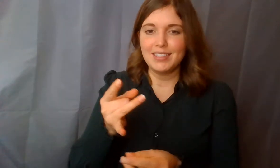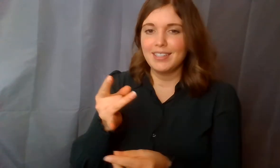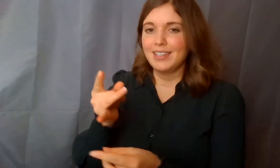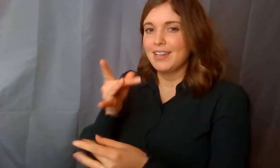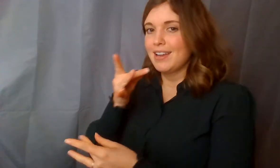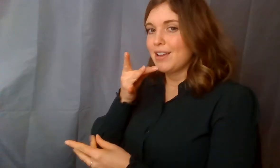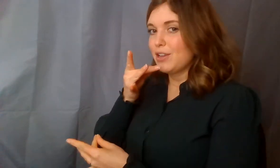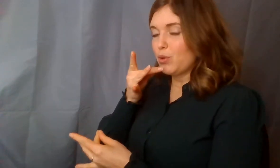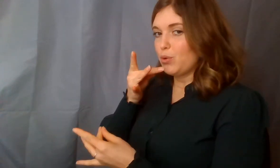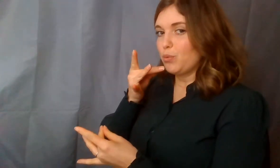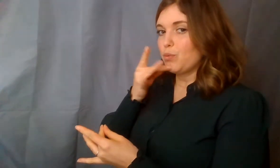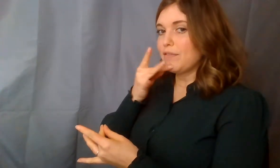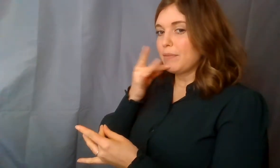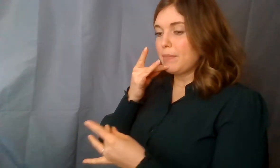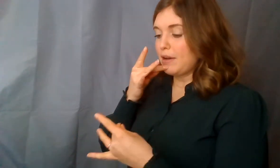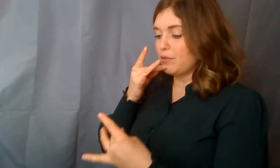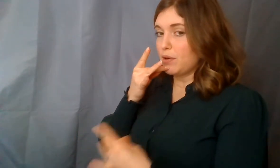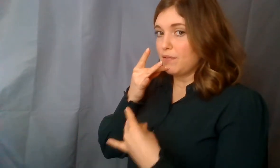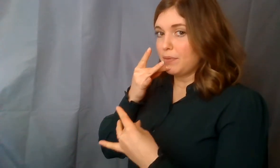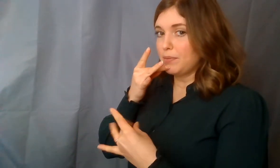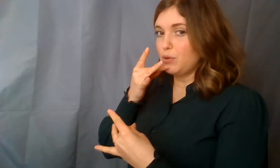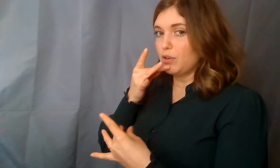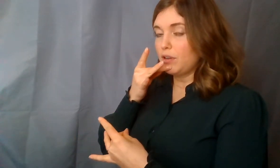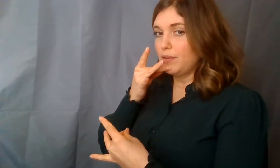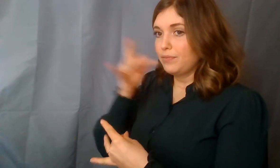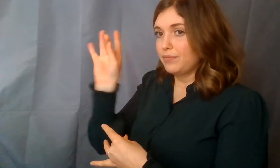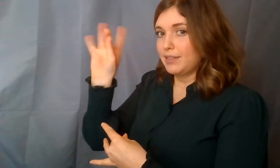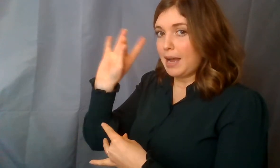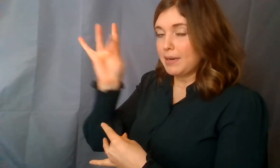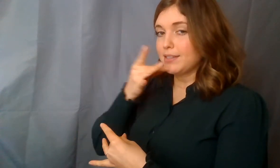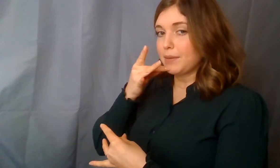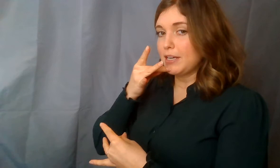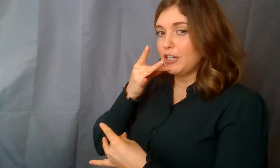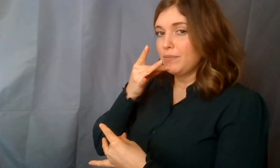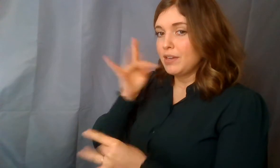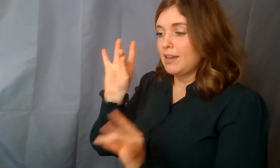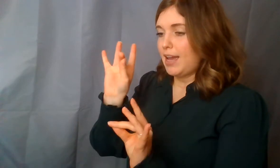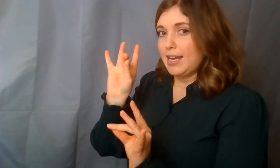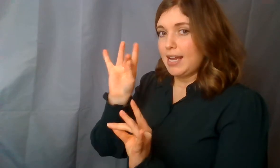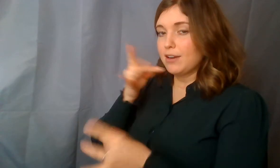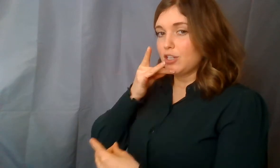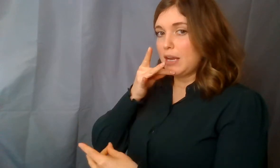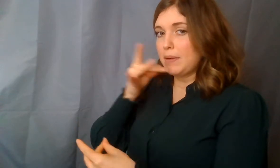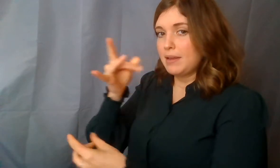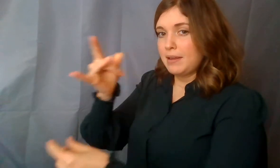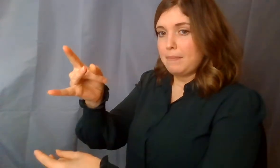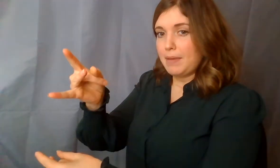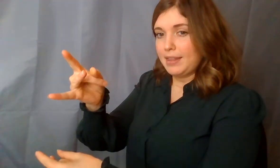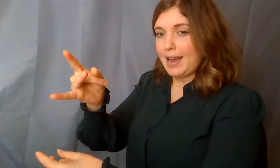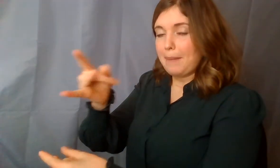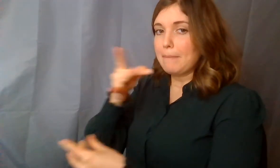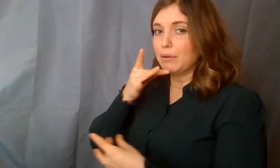delicious. One from your mouth, one from neutral, dominance up here, 8 hand shape, and they kind of